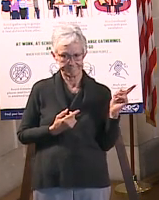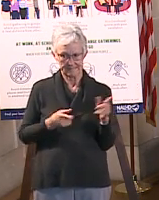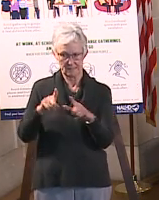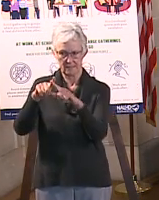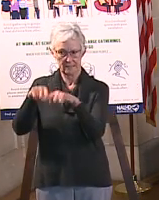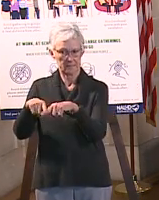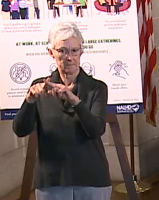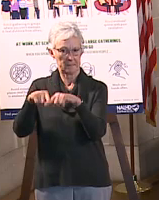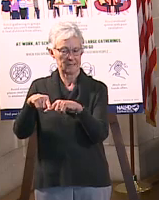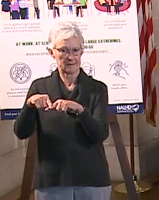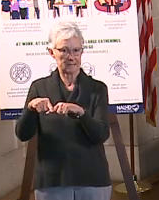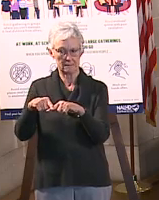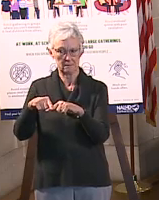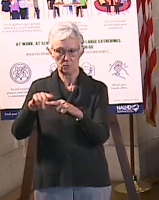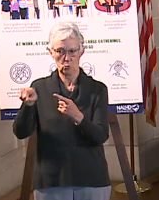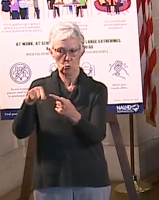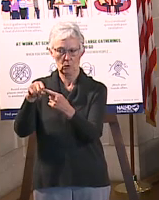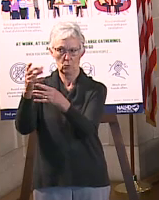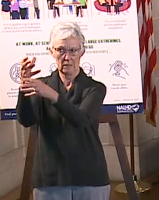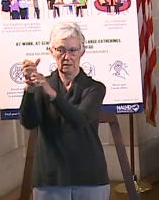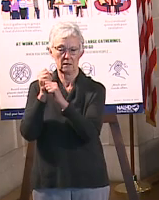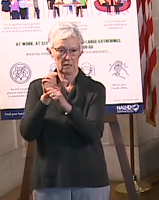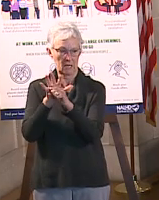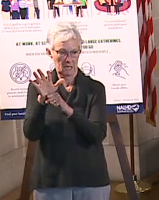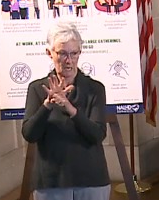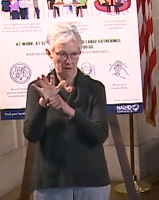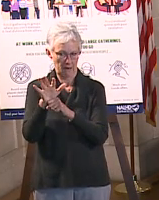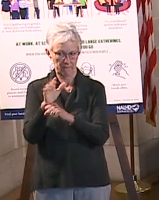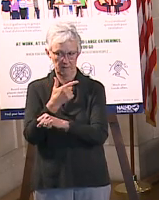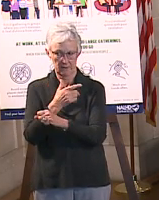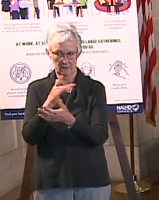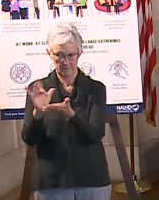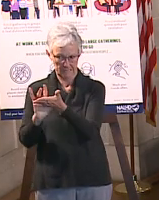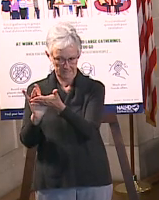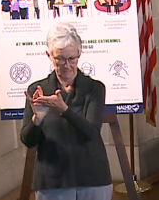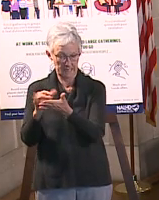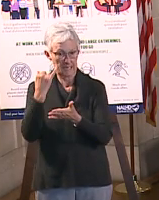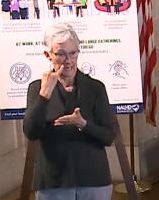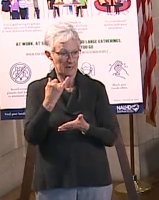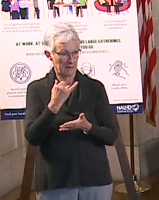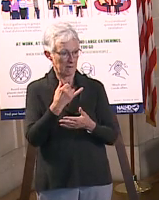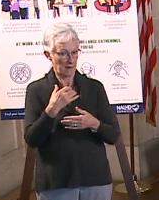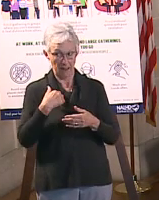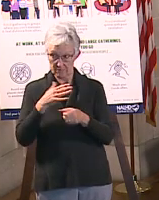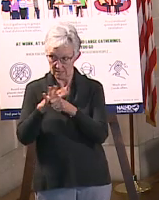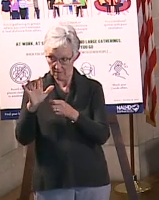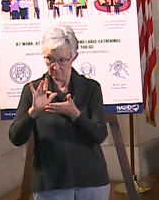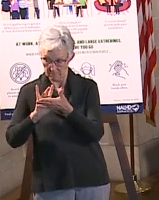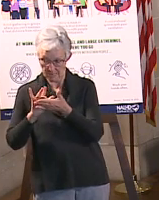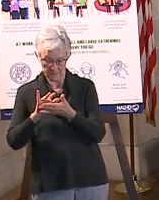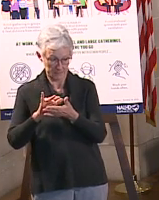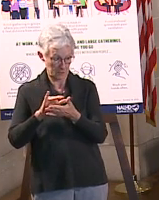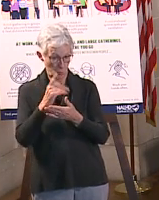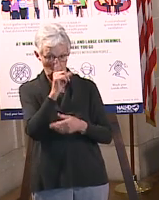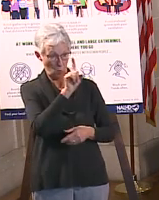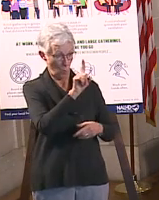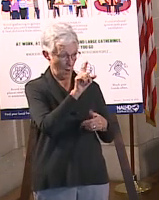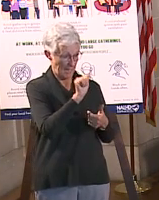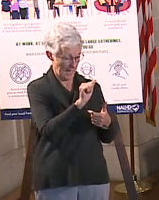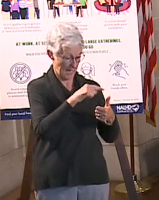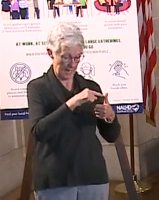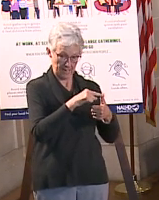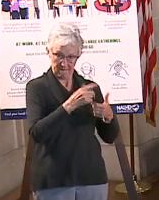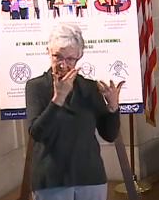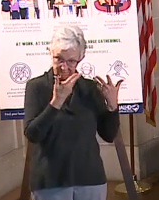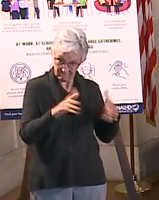if we get enough shipments of vaccine to be able to take care of phase 1A, then we will start shifting into phase 1B. And I should just make note of